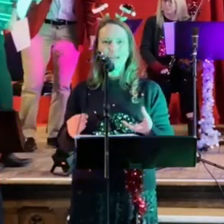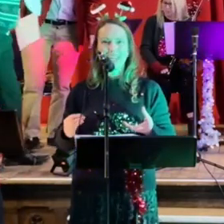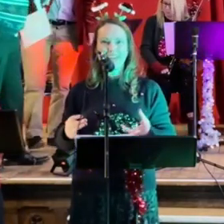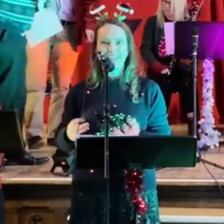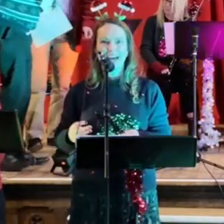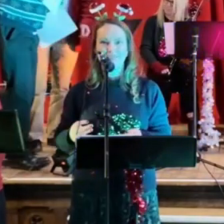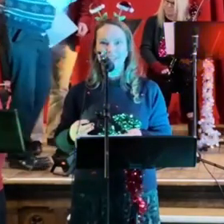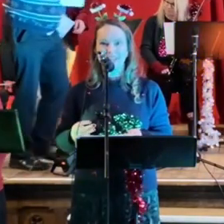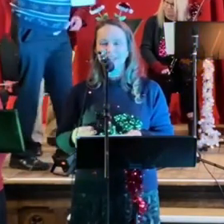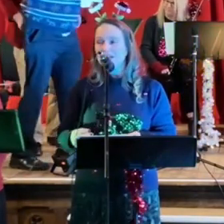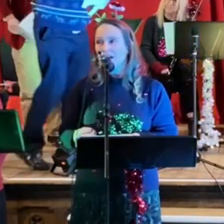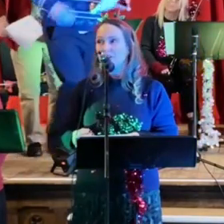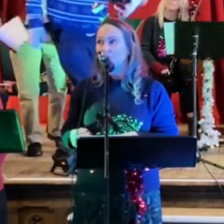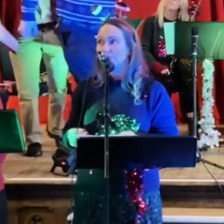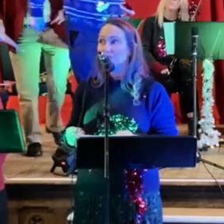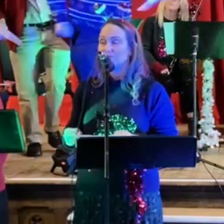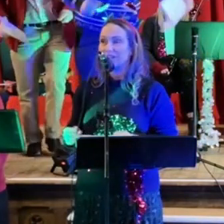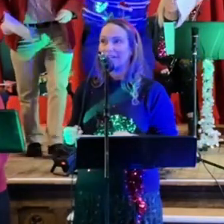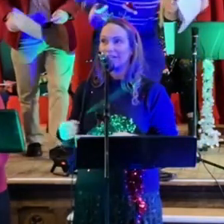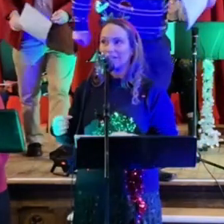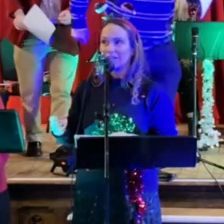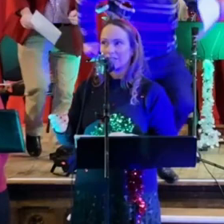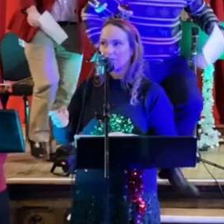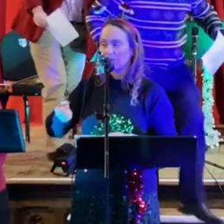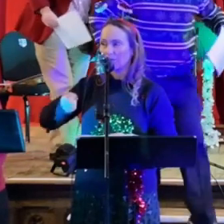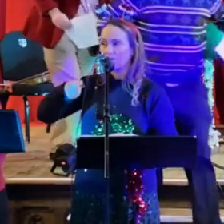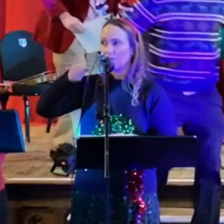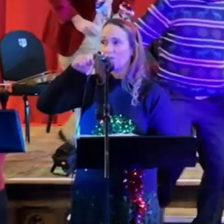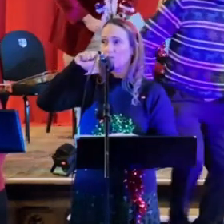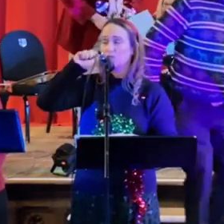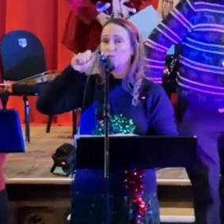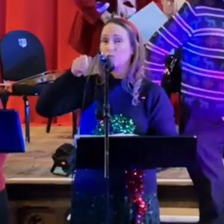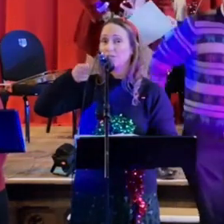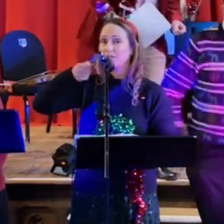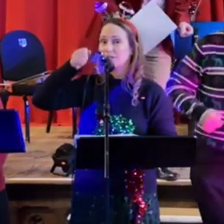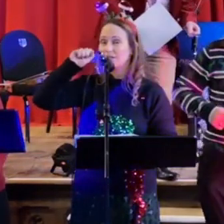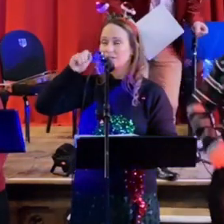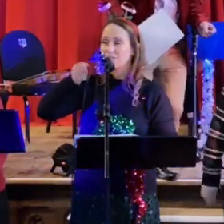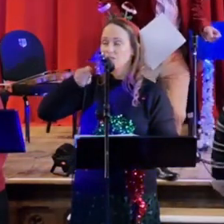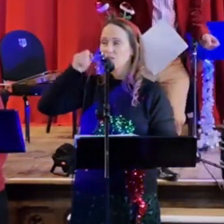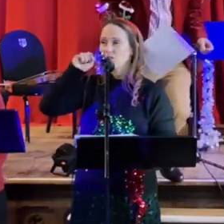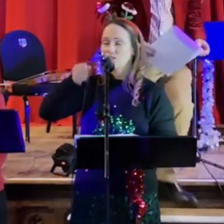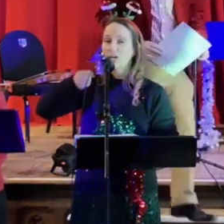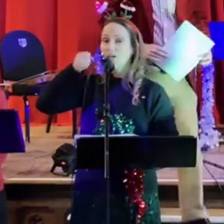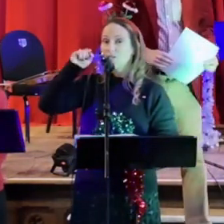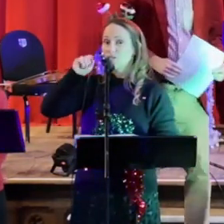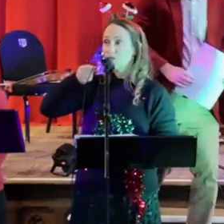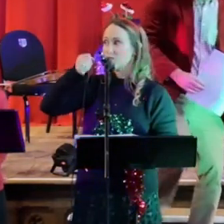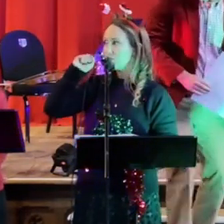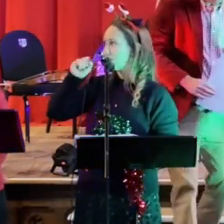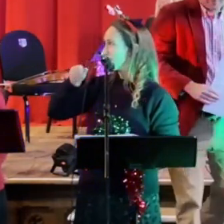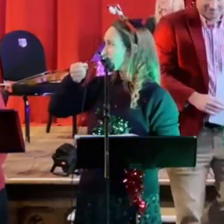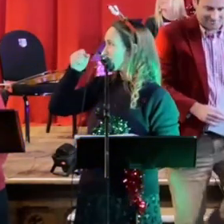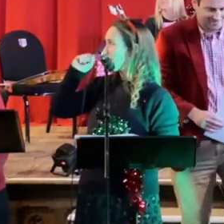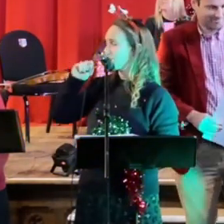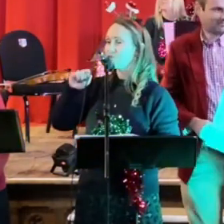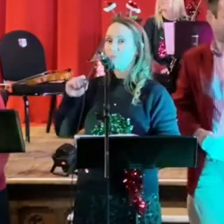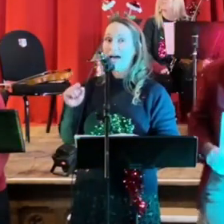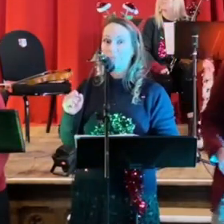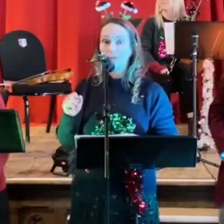like caroling. And originally, it included drinking a certain substance that's made from apples,